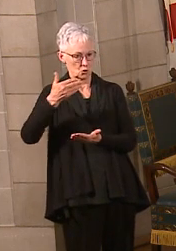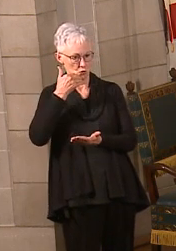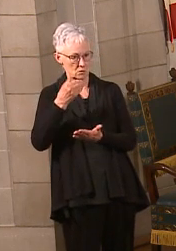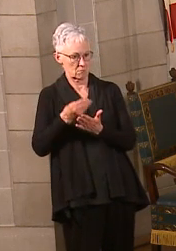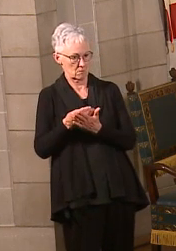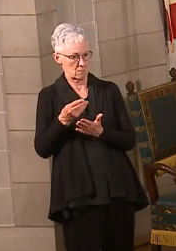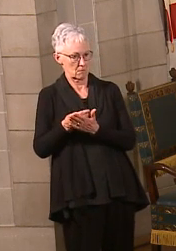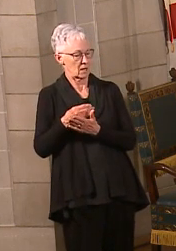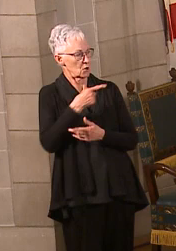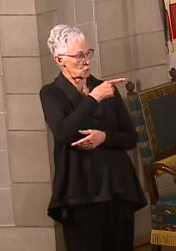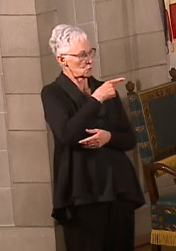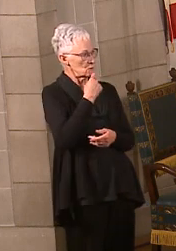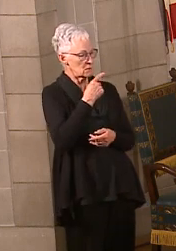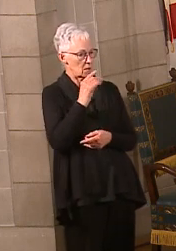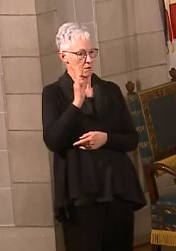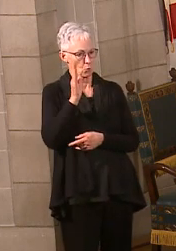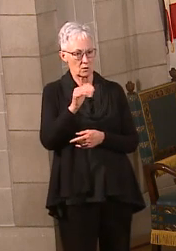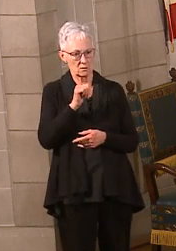companies.